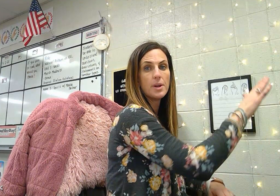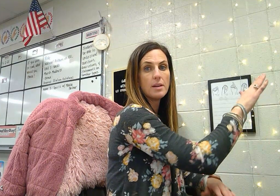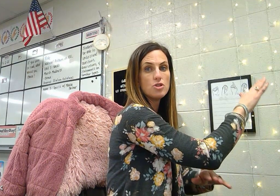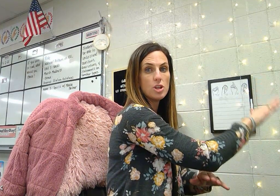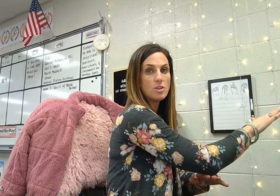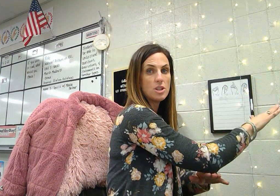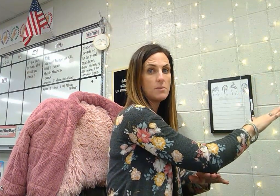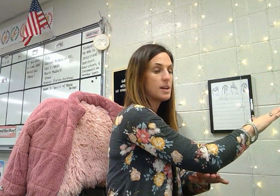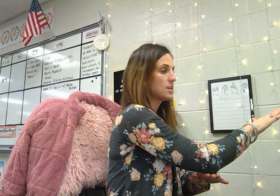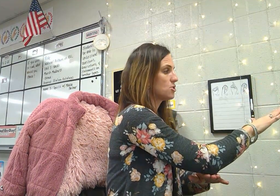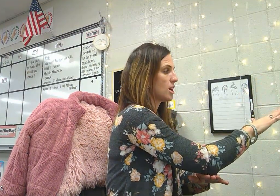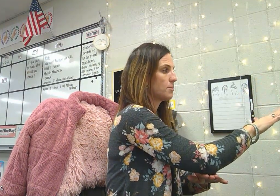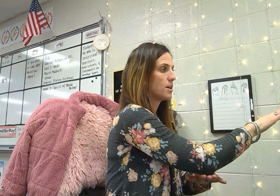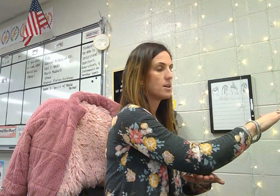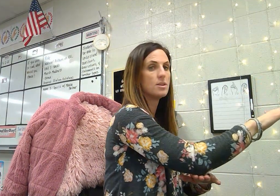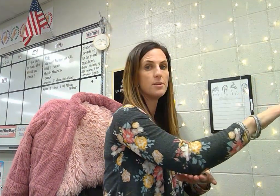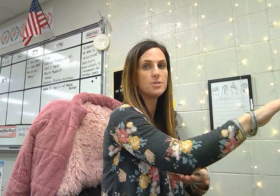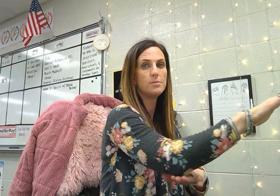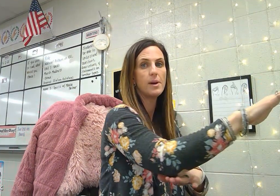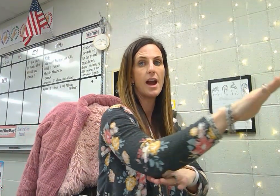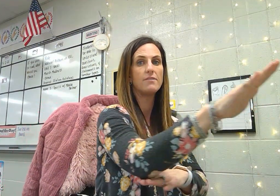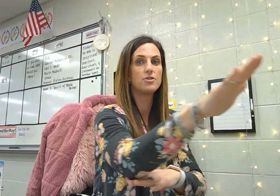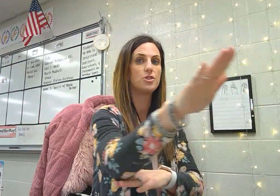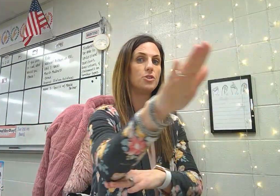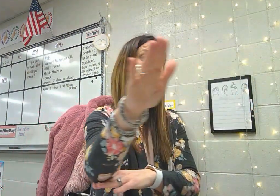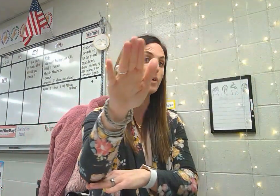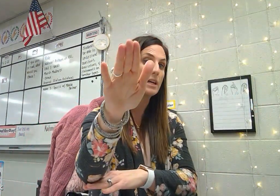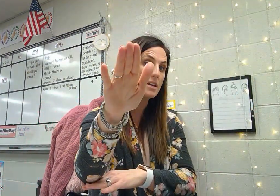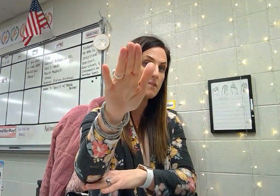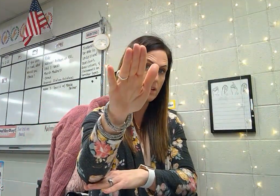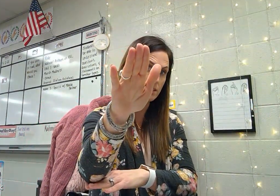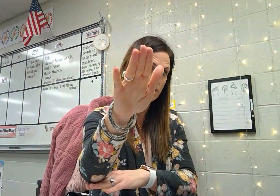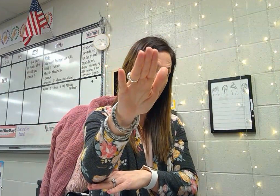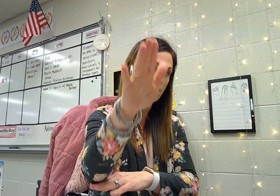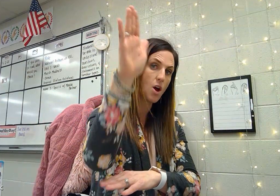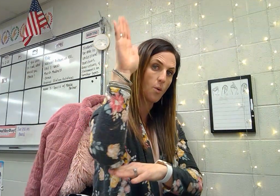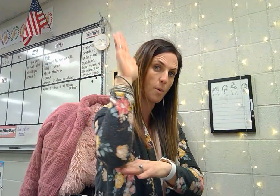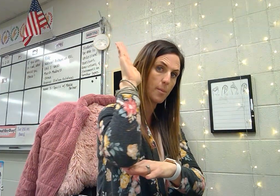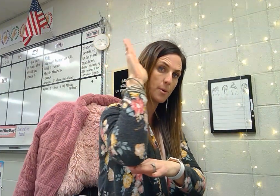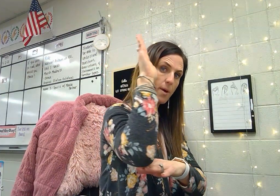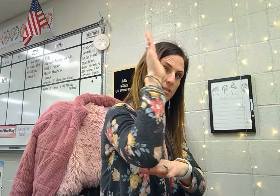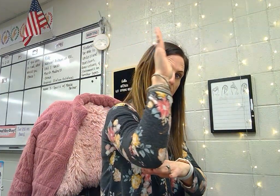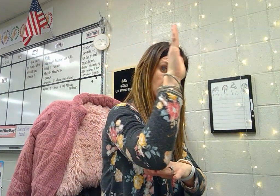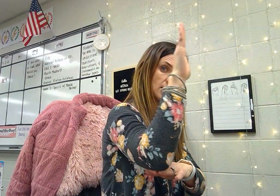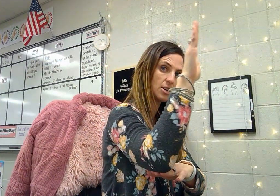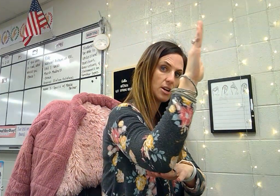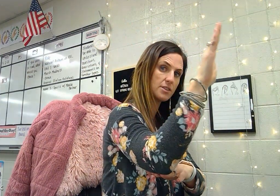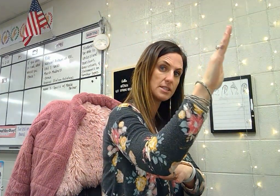I'm changing my hand shape to my afternoon or evening sign. Remember my sign here, the sun.